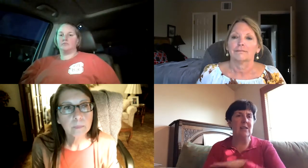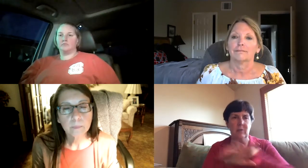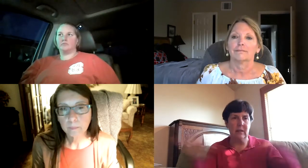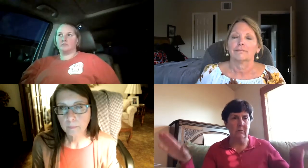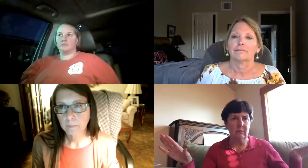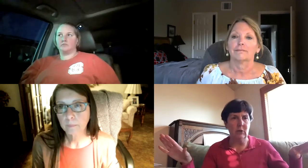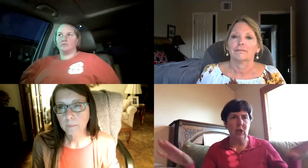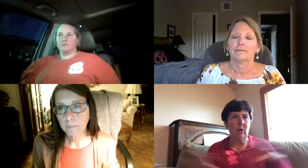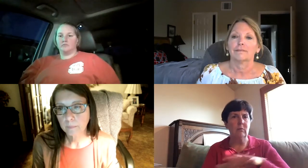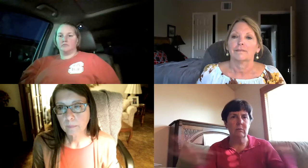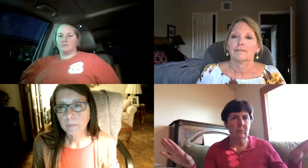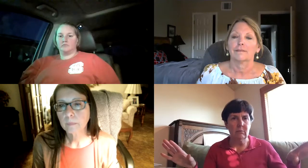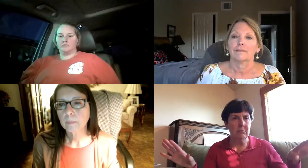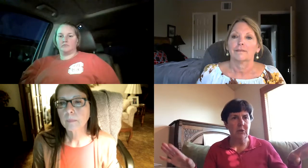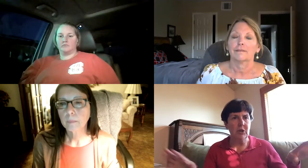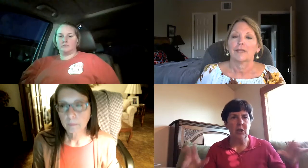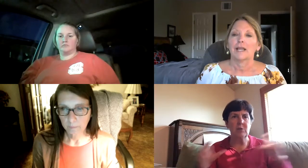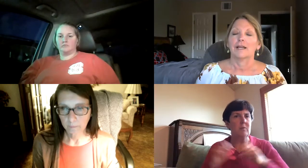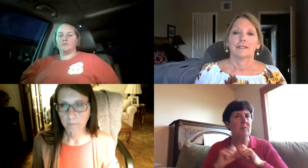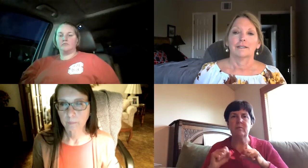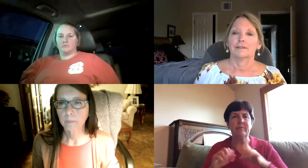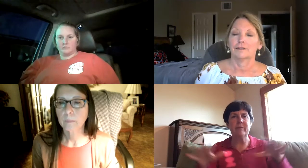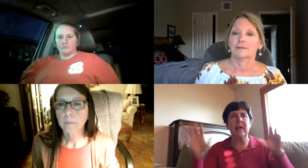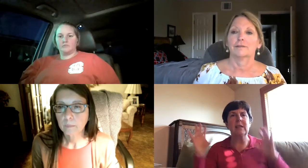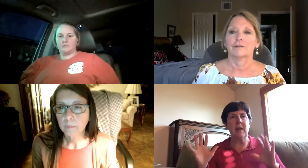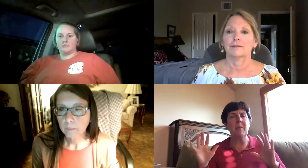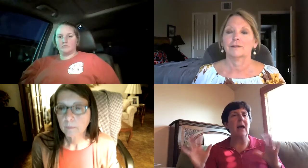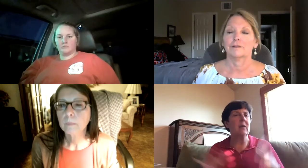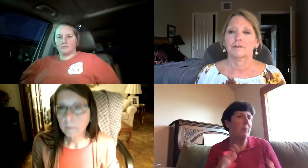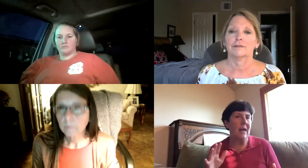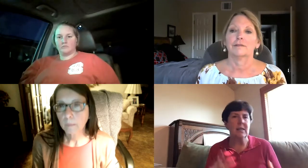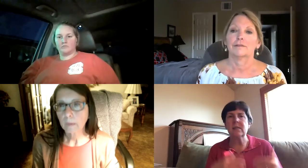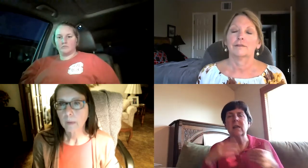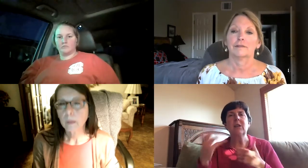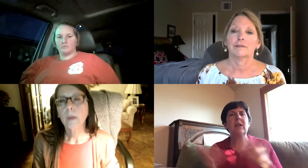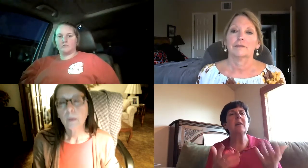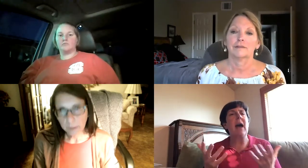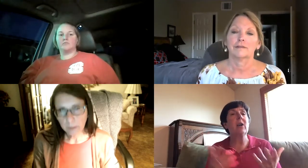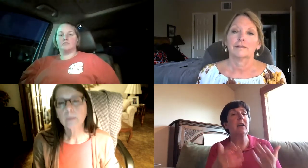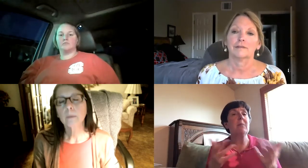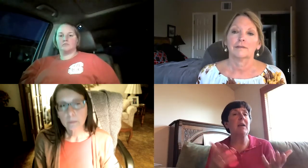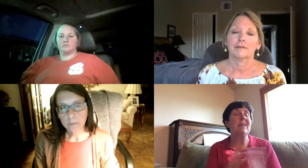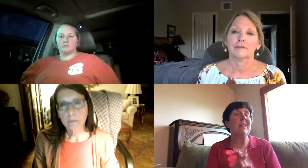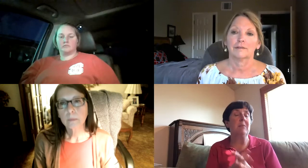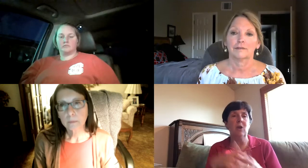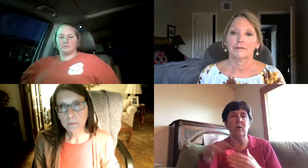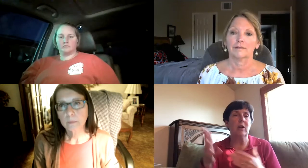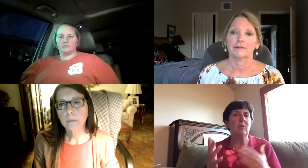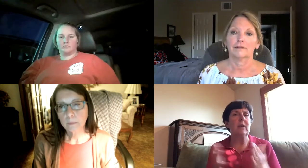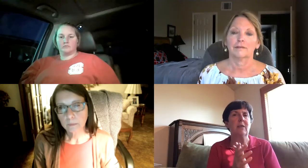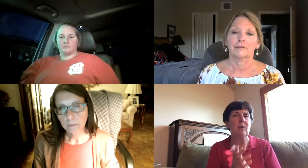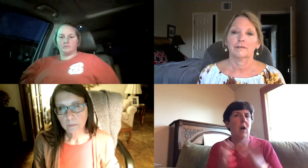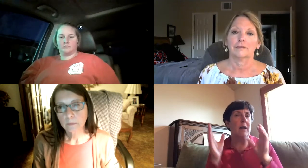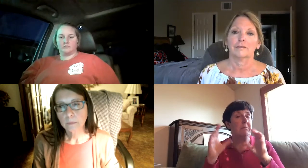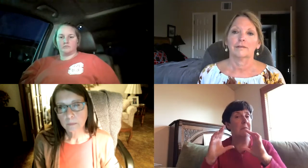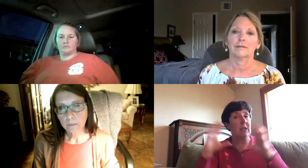did last week, you know, just take a step back, practice, think about it, and maybe let me know during the